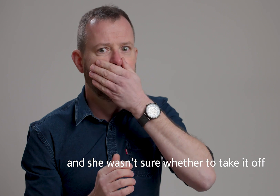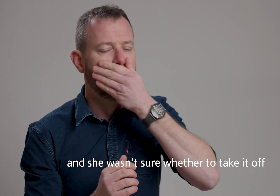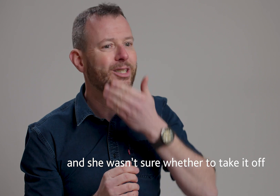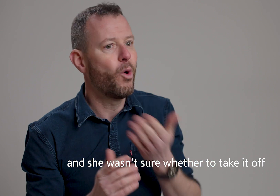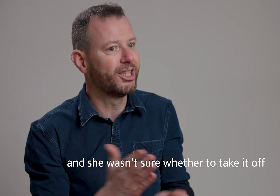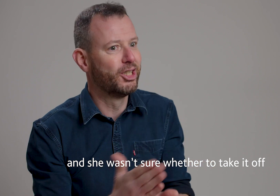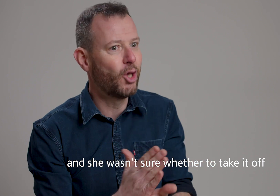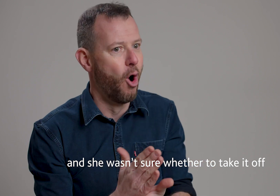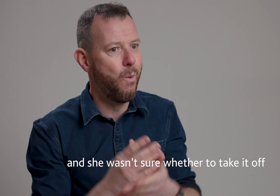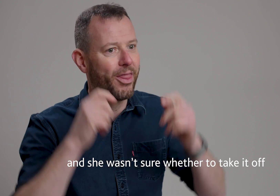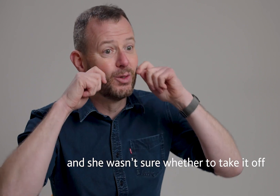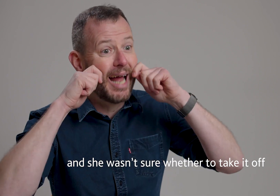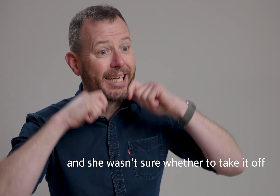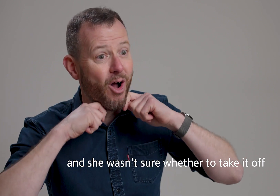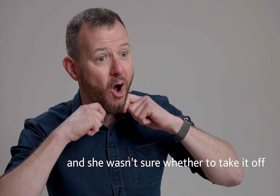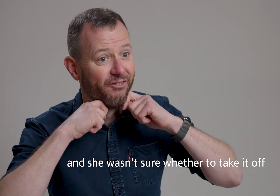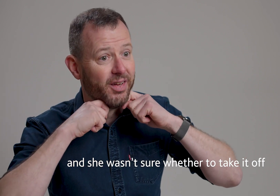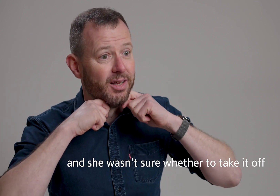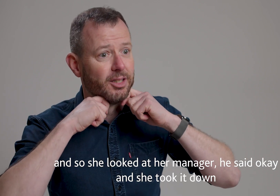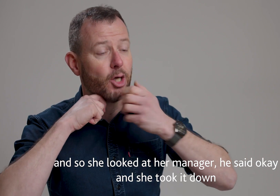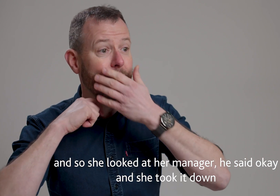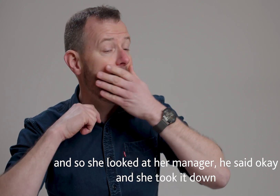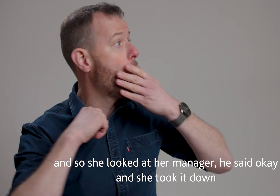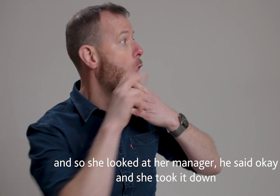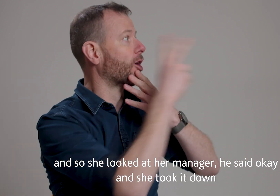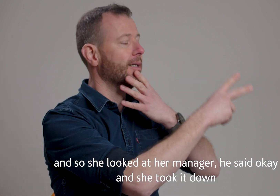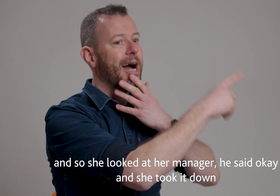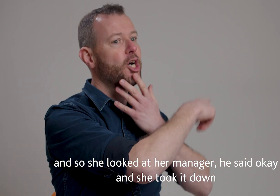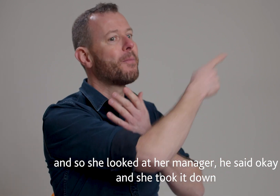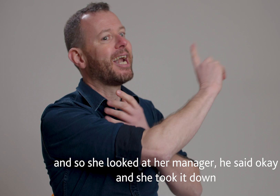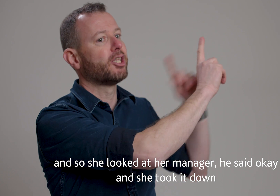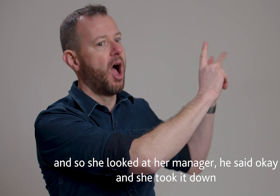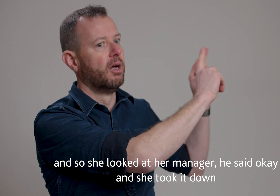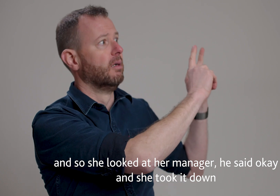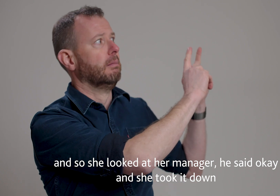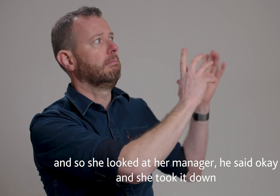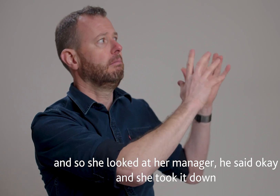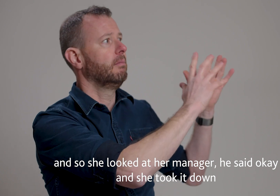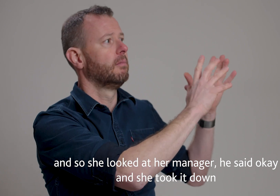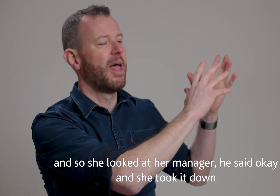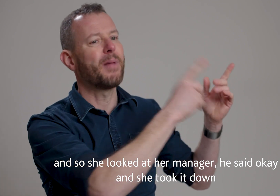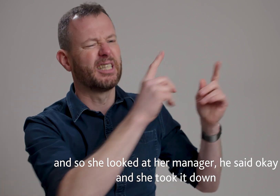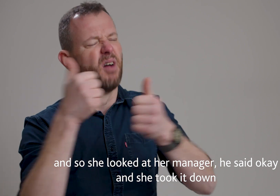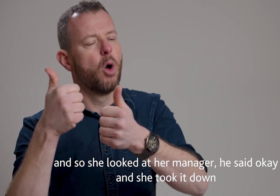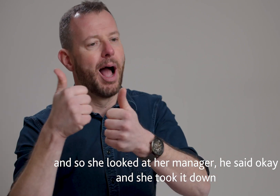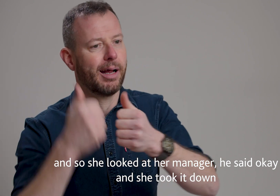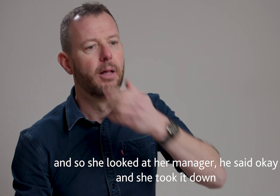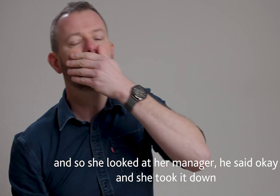She was the store for them to take it off. So they look at her manager. I said, "Okay, so just